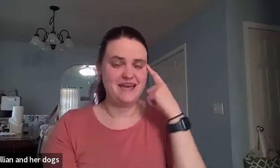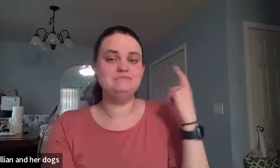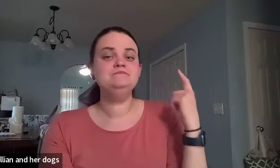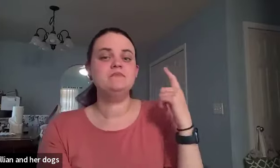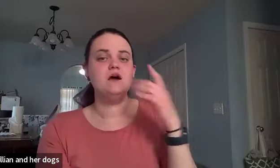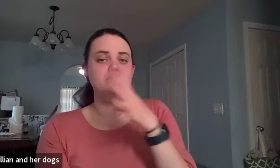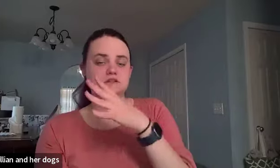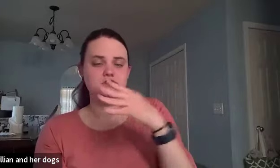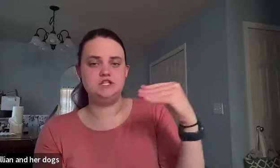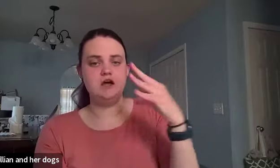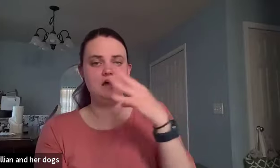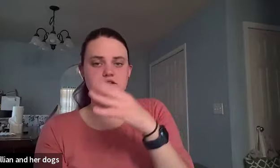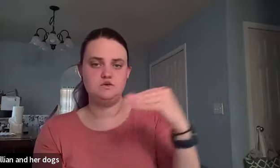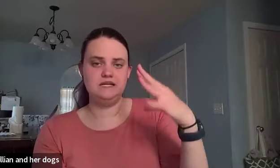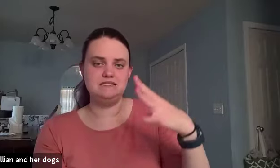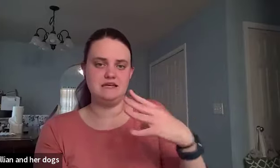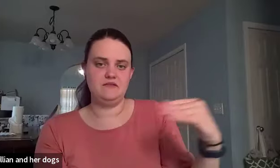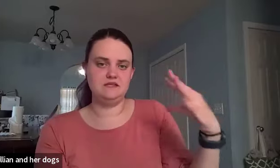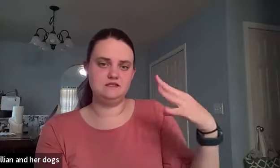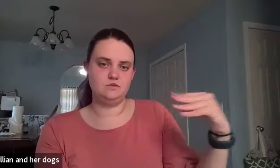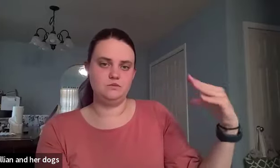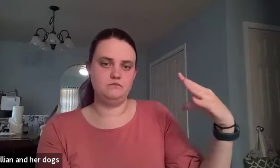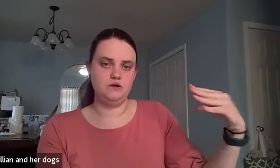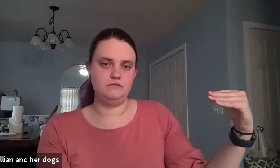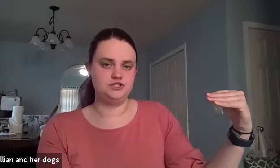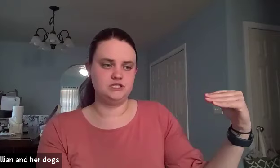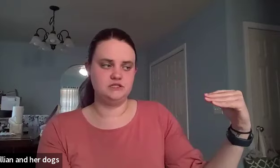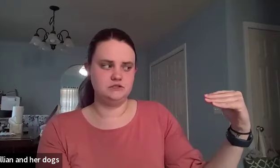head. Squid is like this motion.